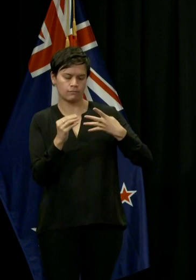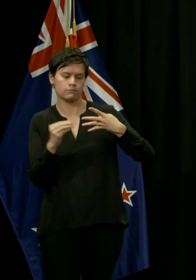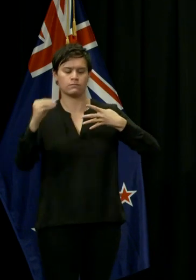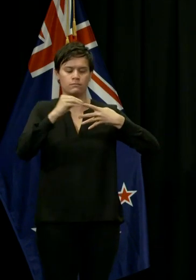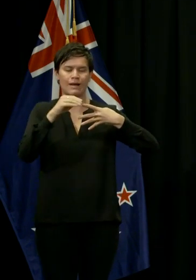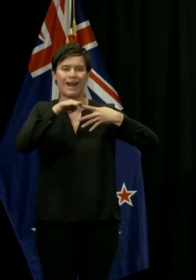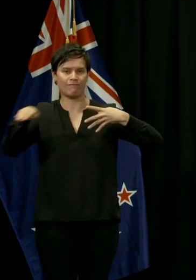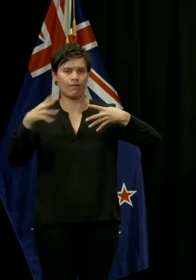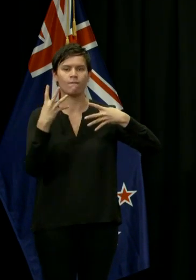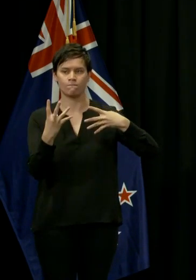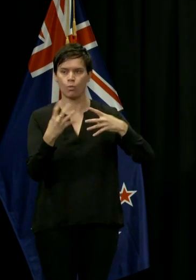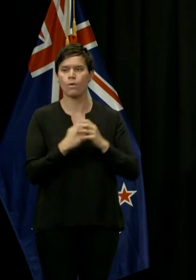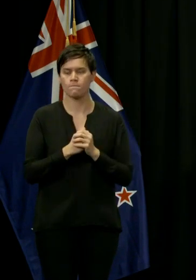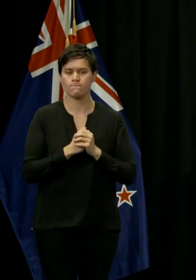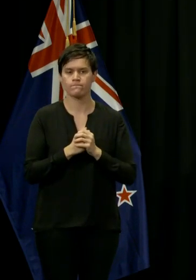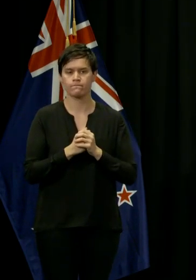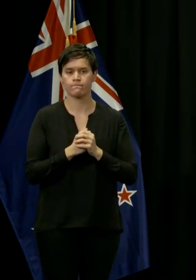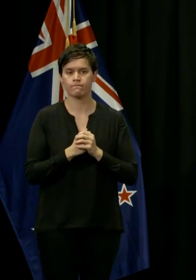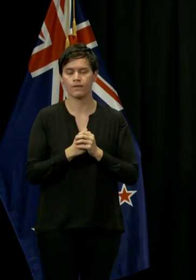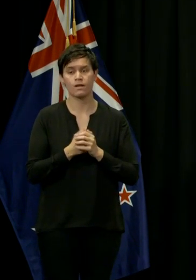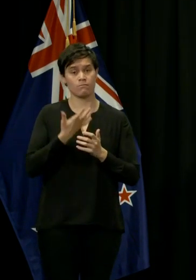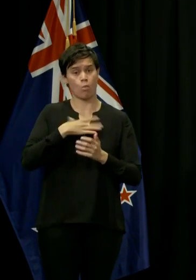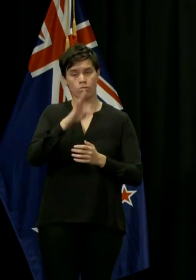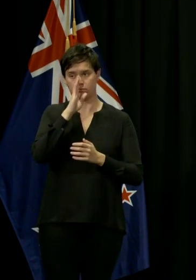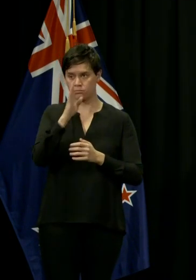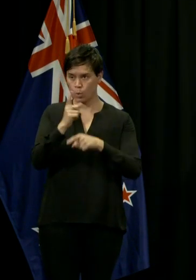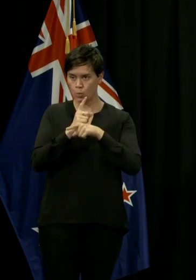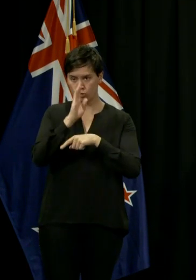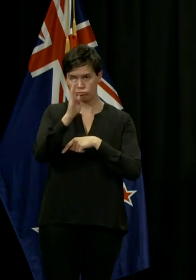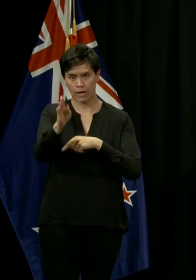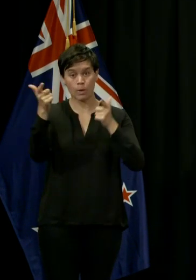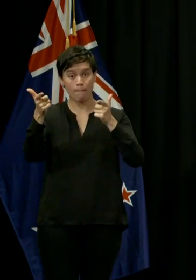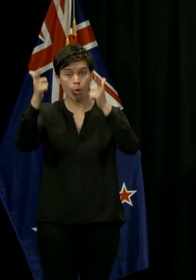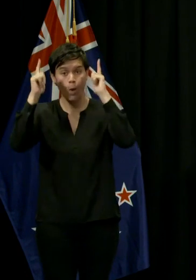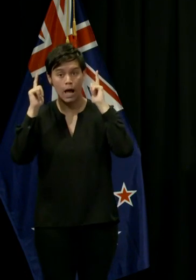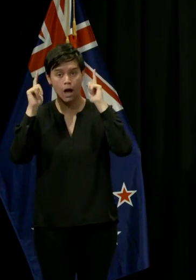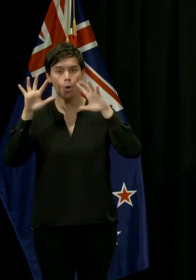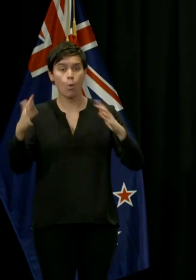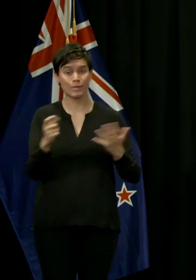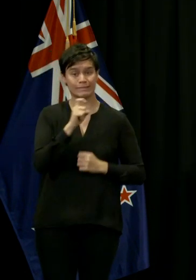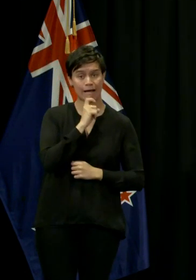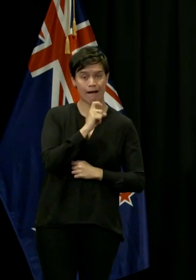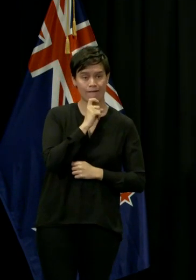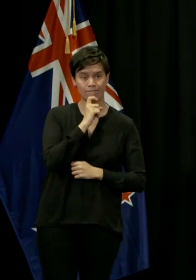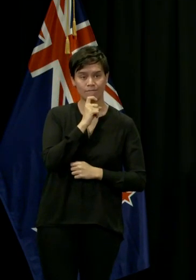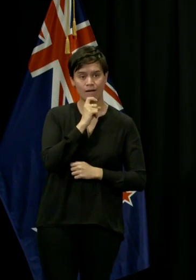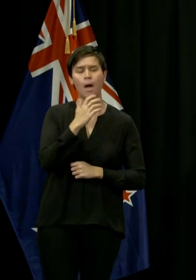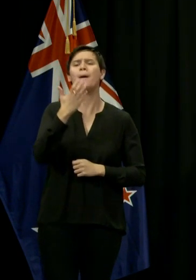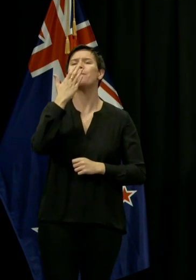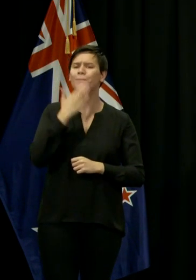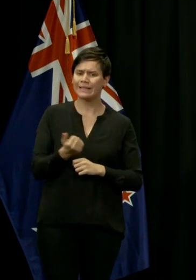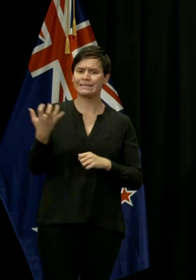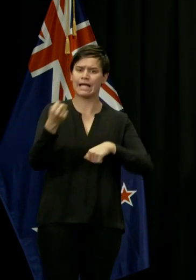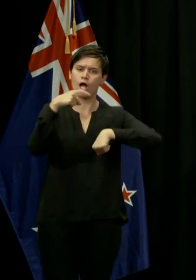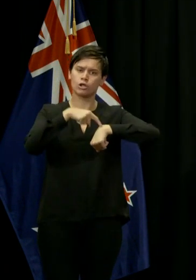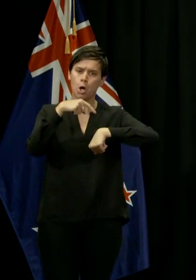to say directly to employers and employees at this difficult time, please take the time to work through